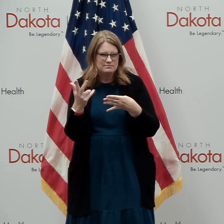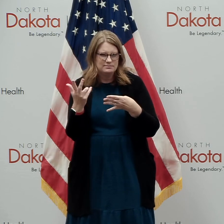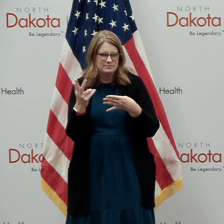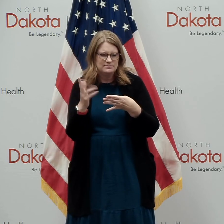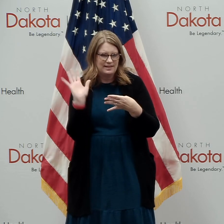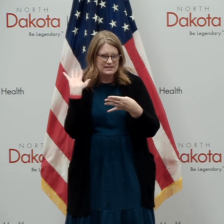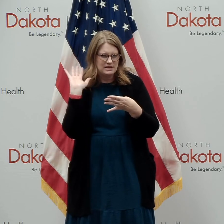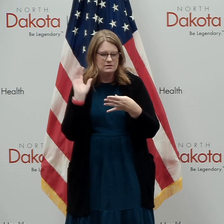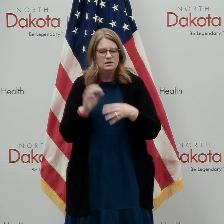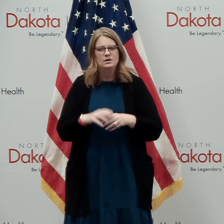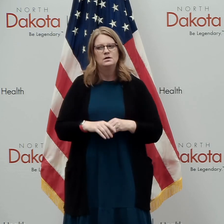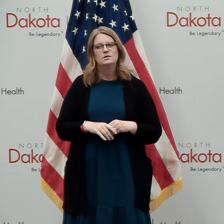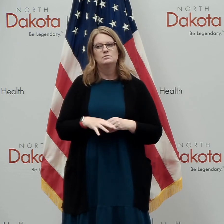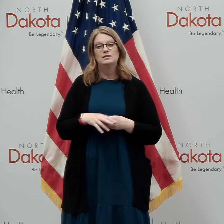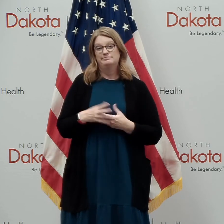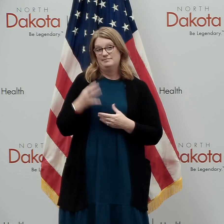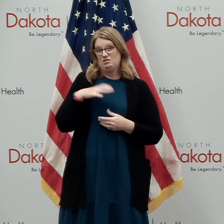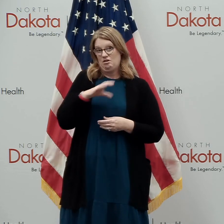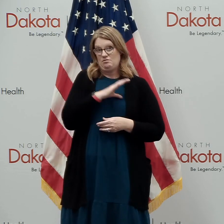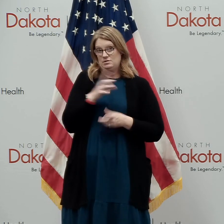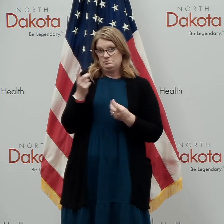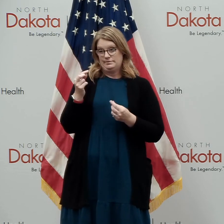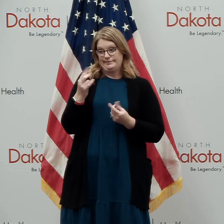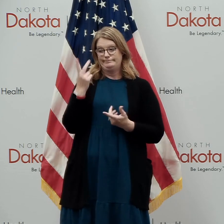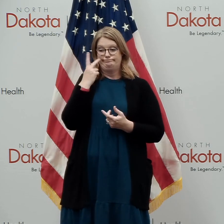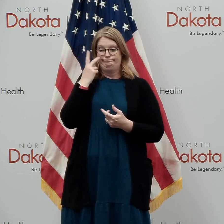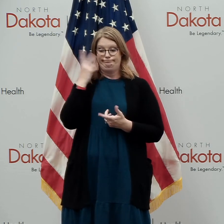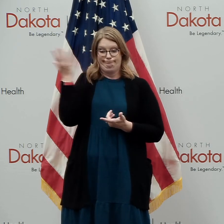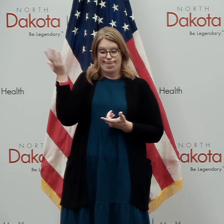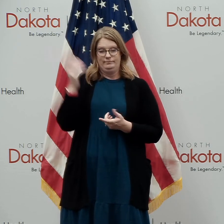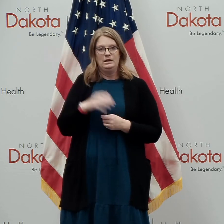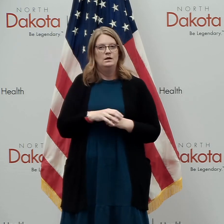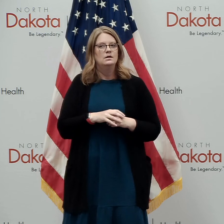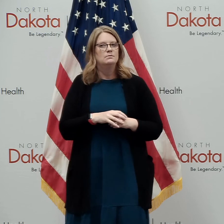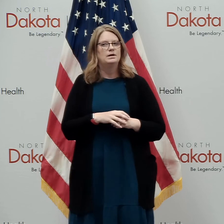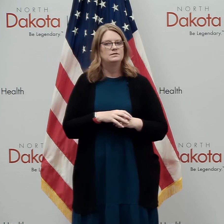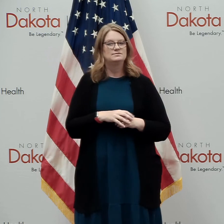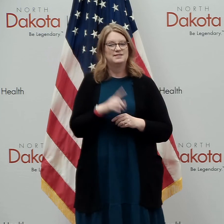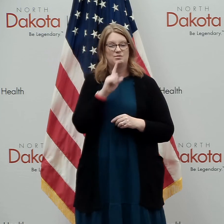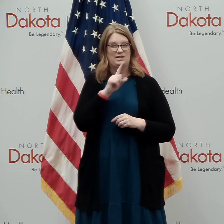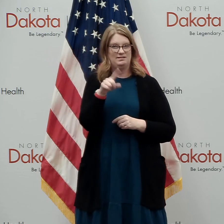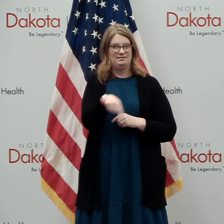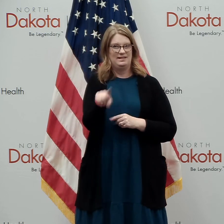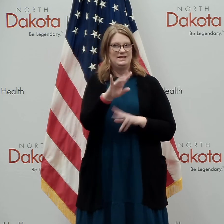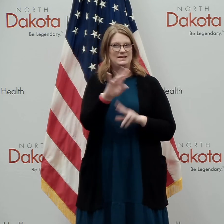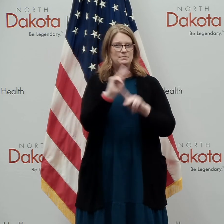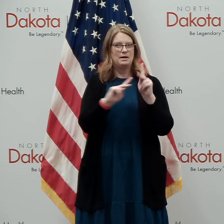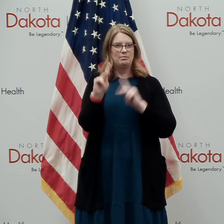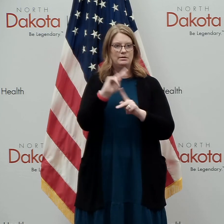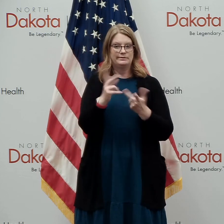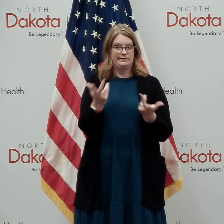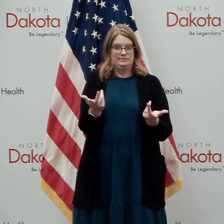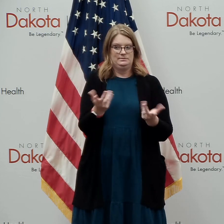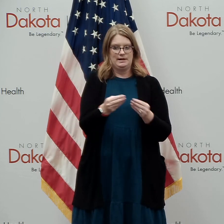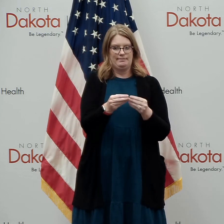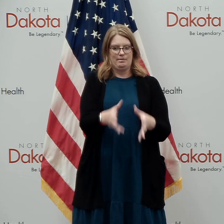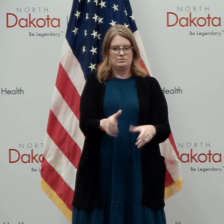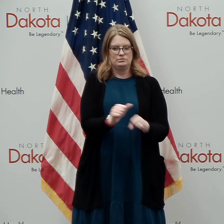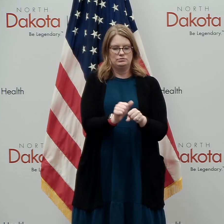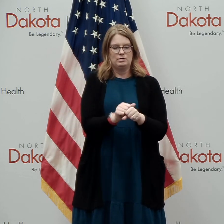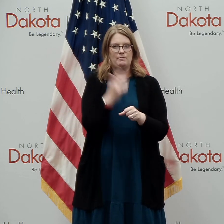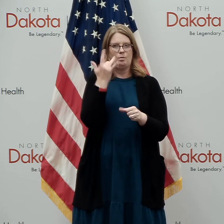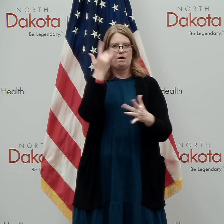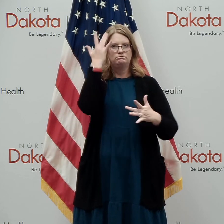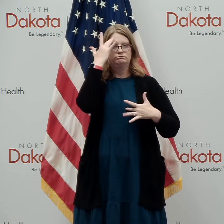up with next. But this was a way for us to help people who, on no fault of their own, had lost their job. But we again